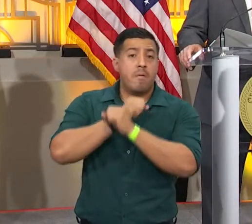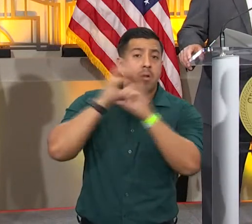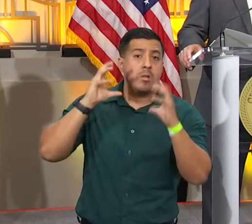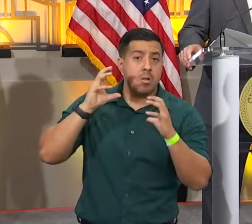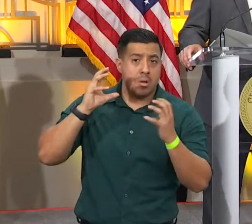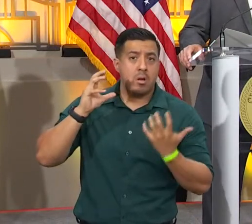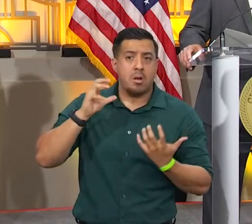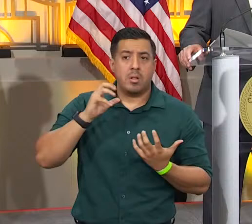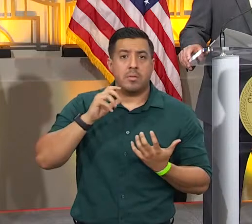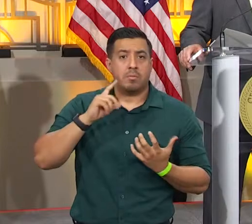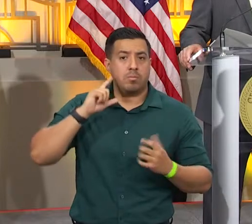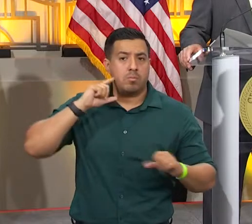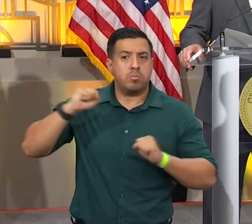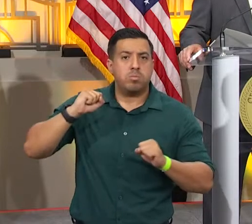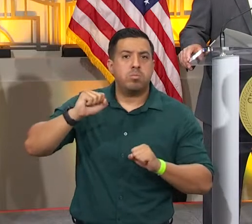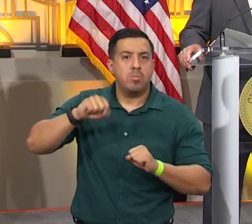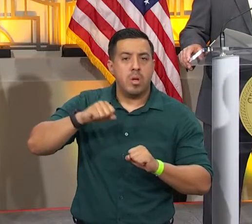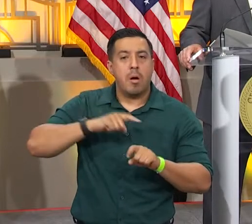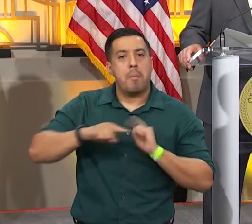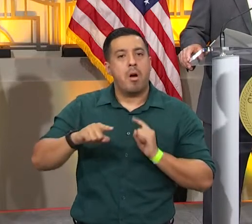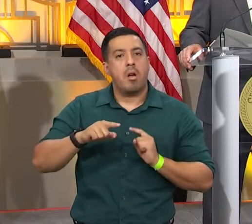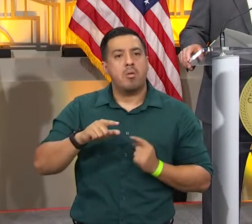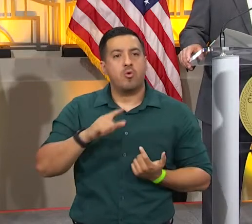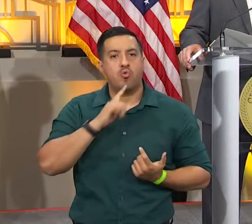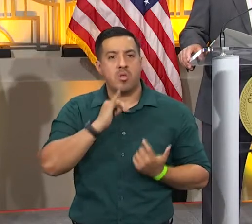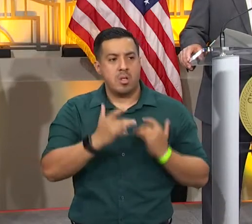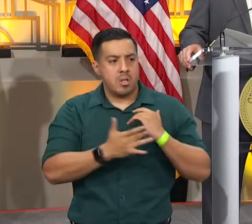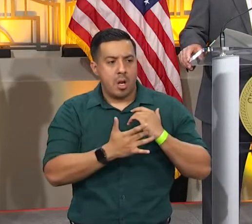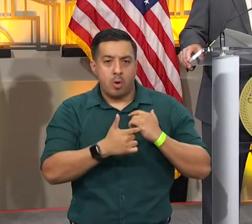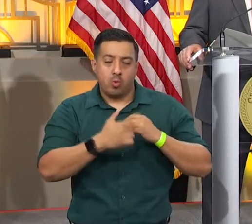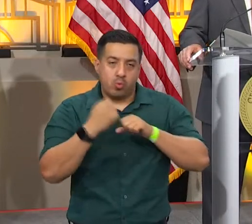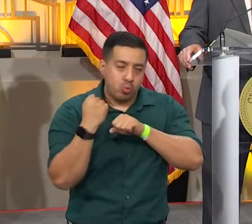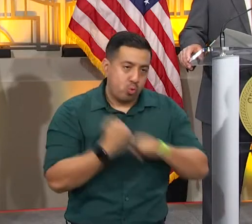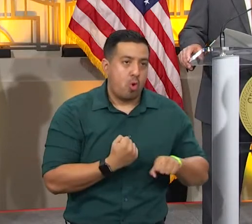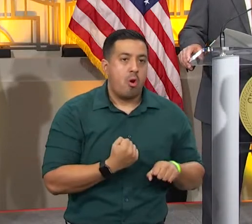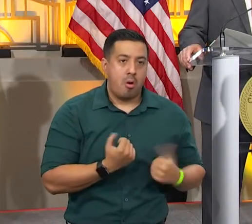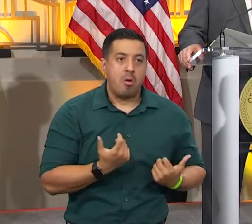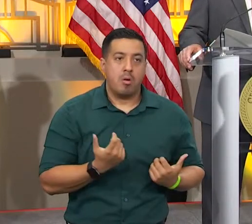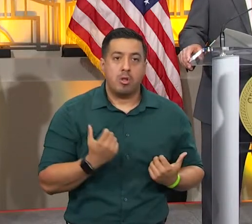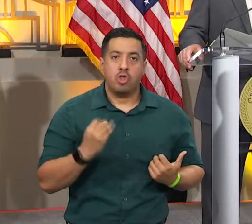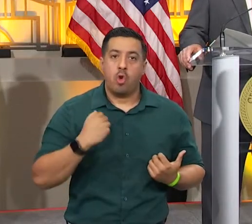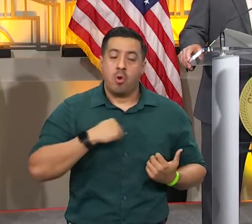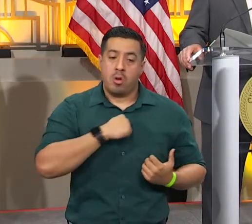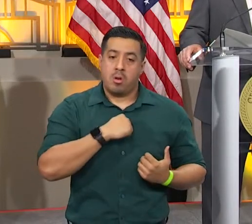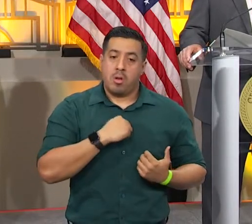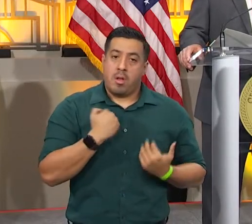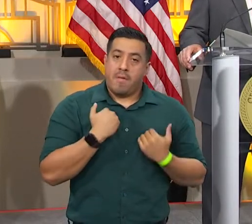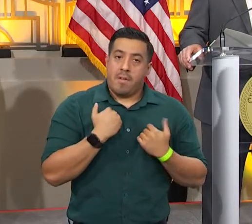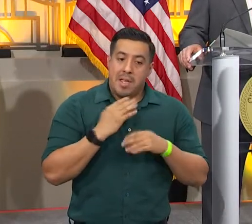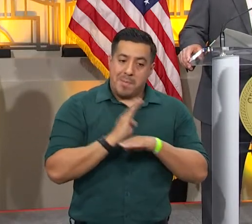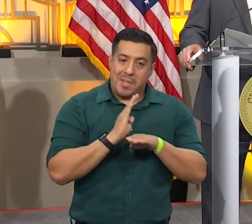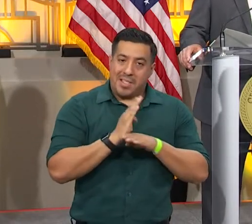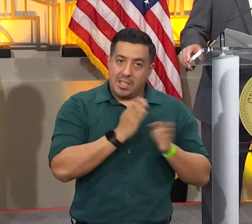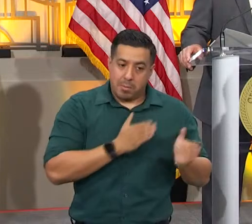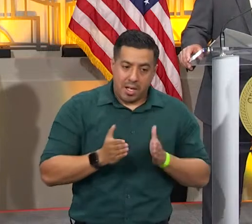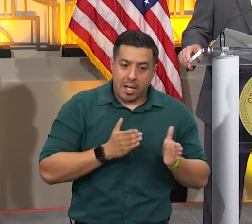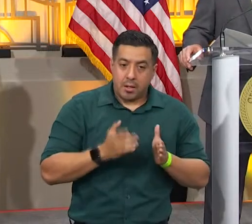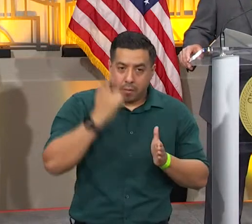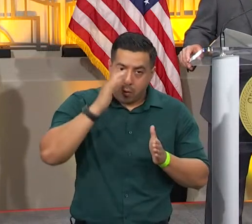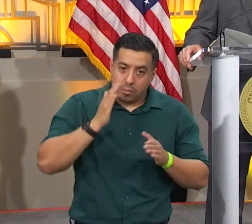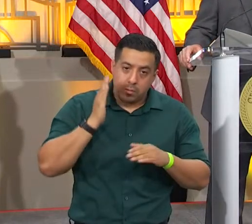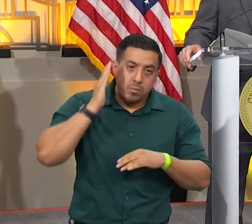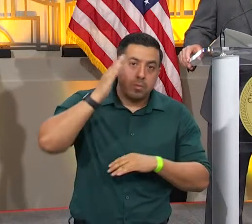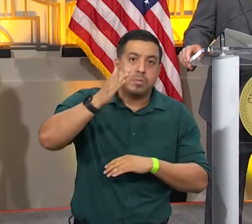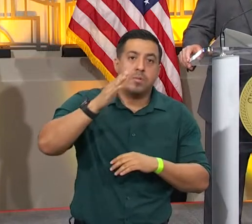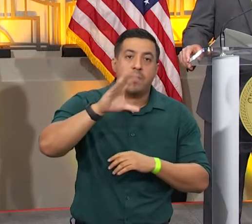only bold, but it was technically very strong. And we had a business plan through the next 15